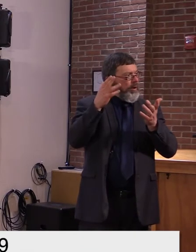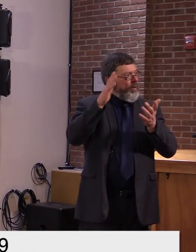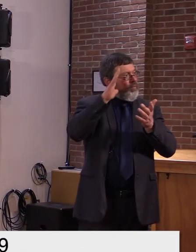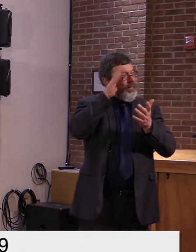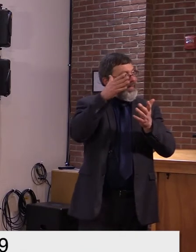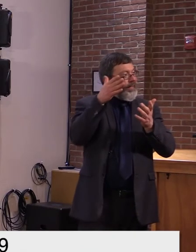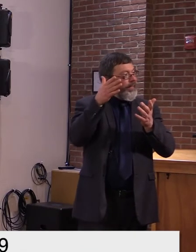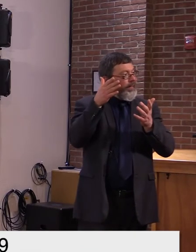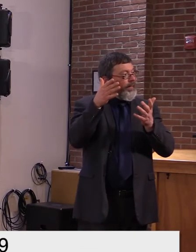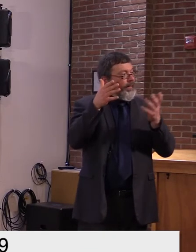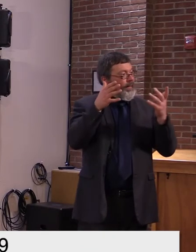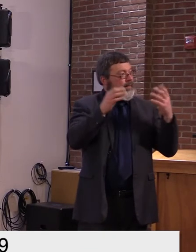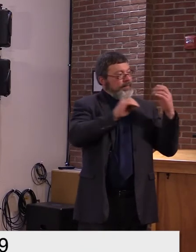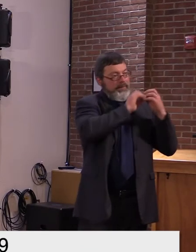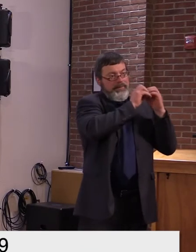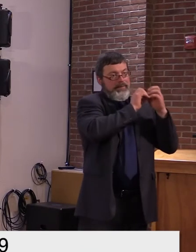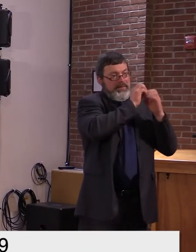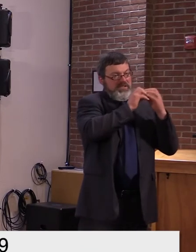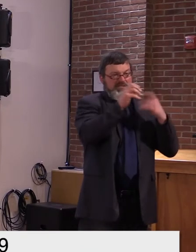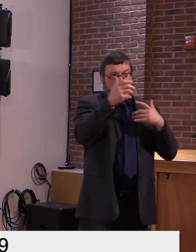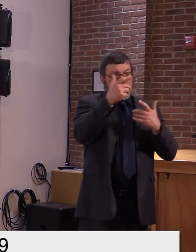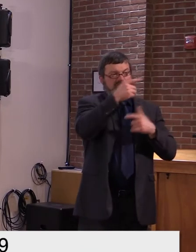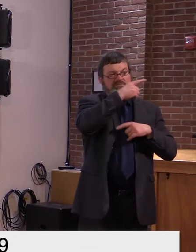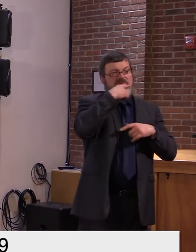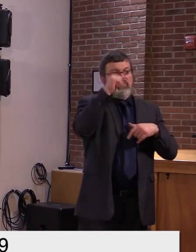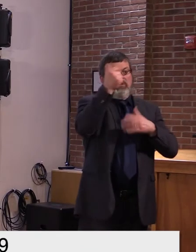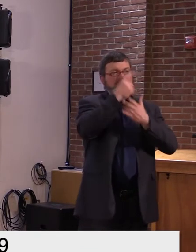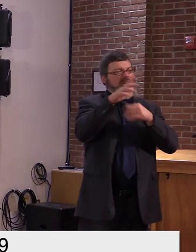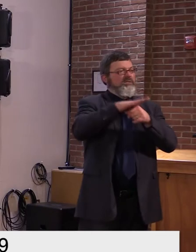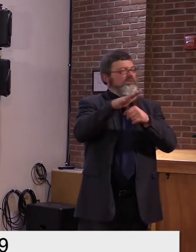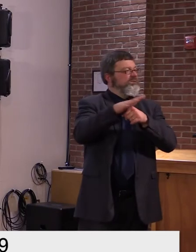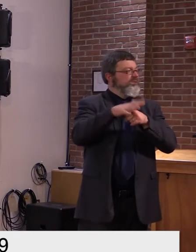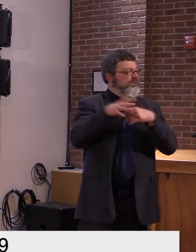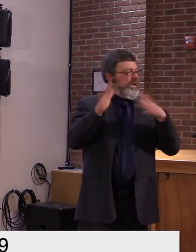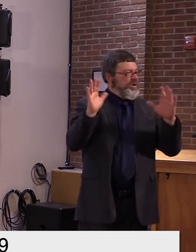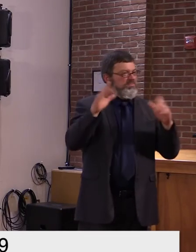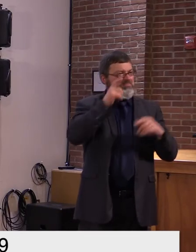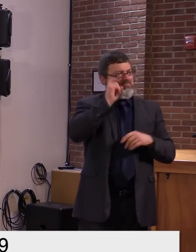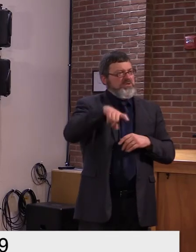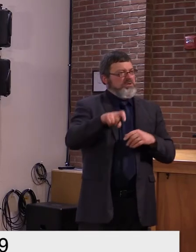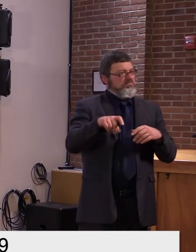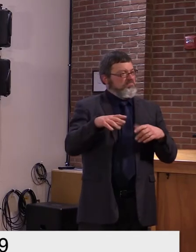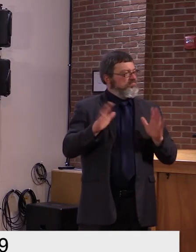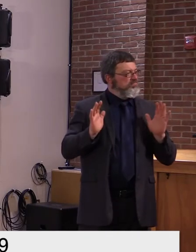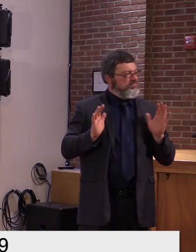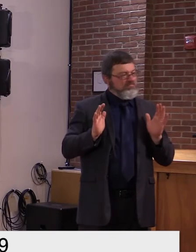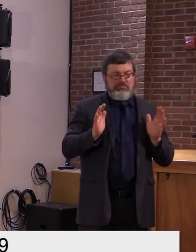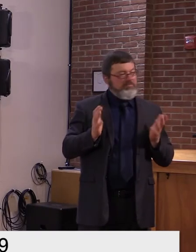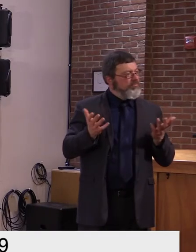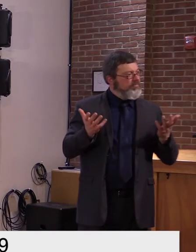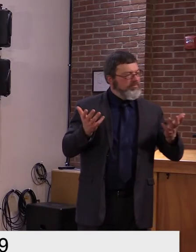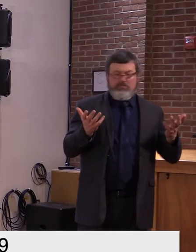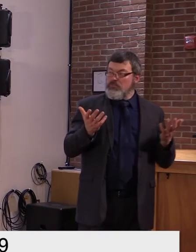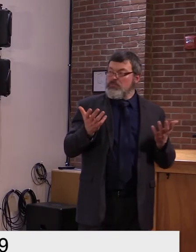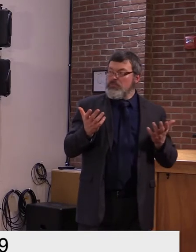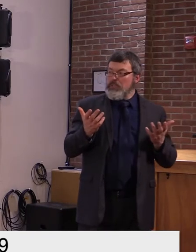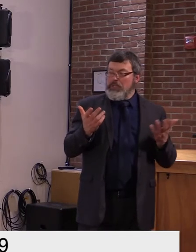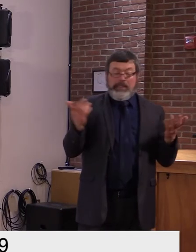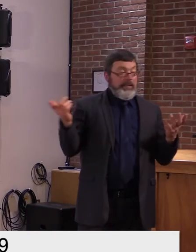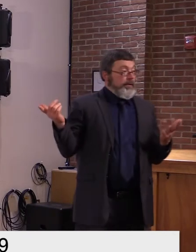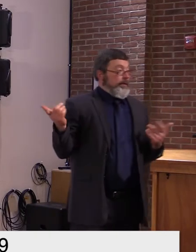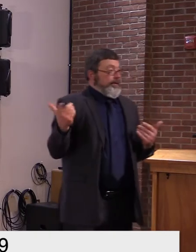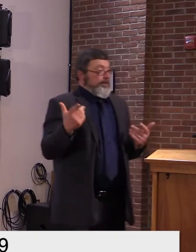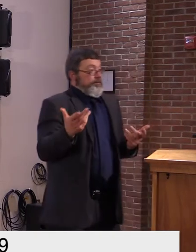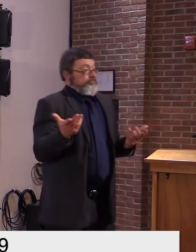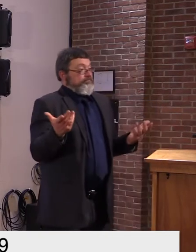around and decide they don't want to spend it, they don't want to increase the deficit, and the tap runs dry? Well,